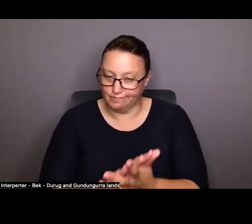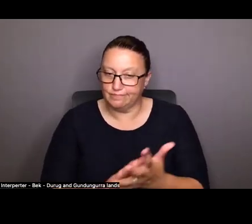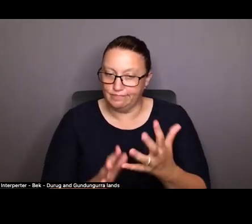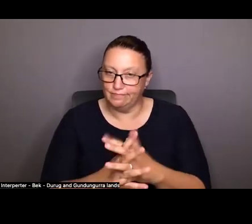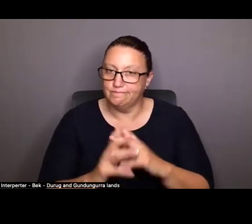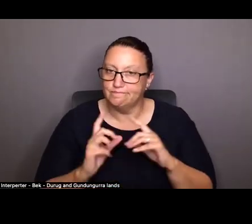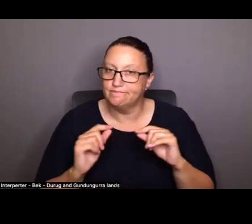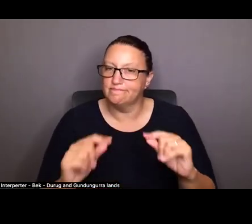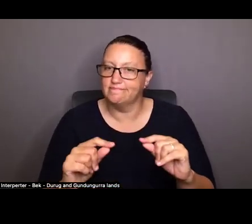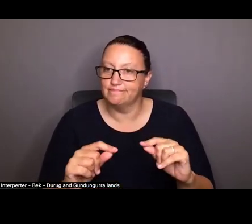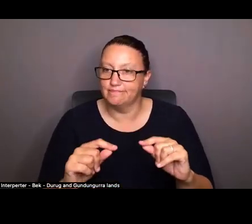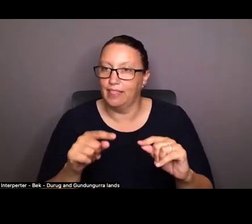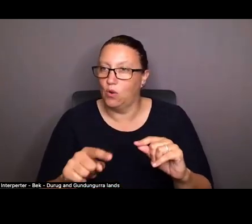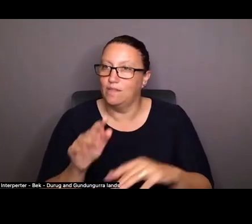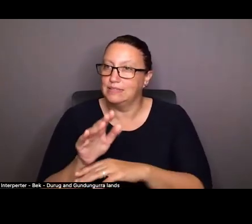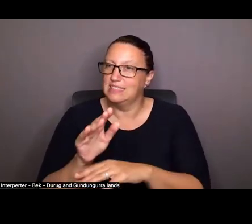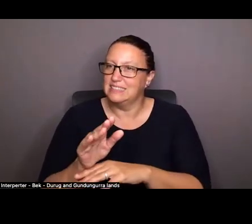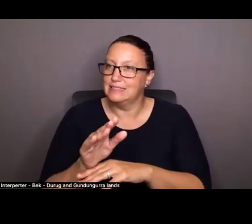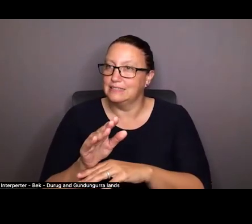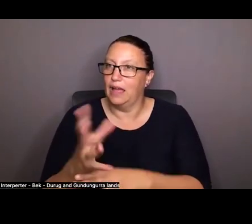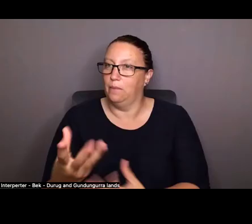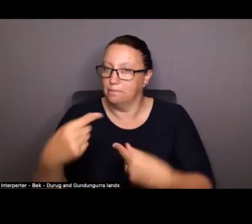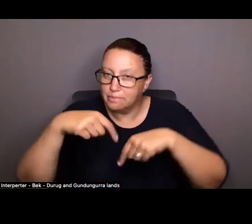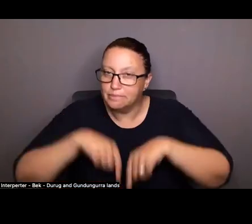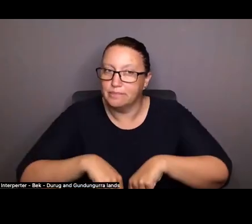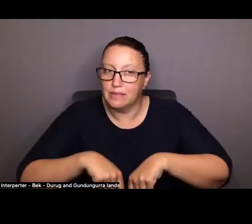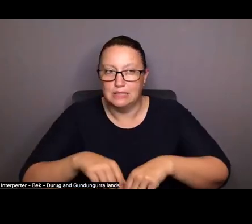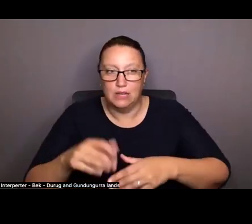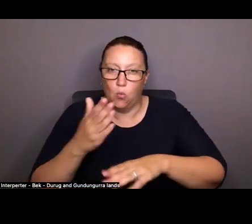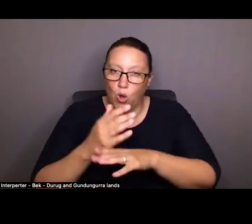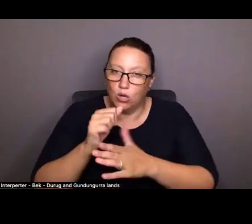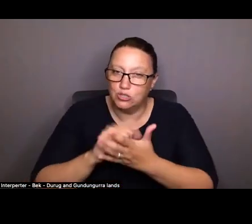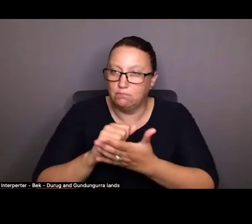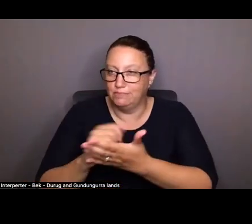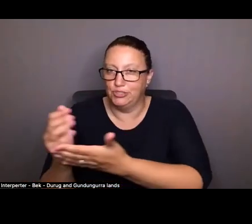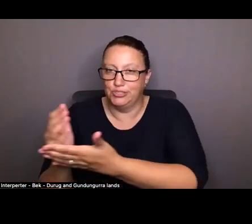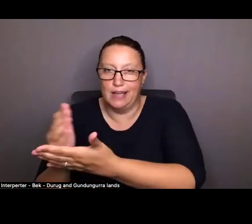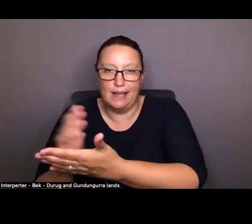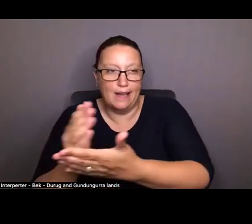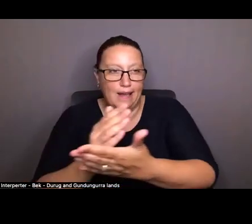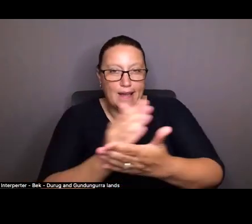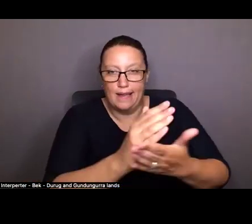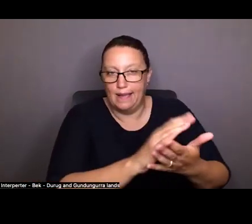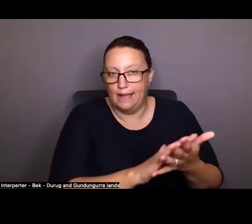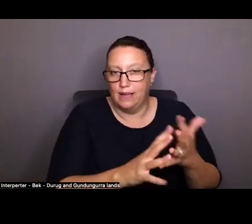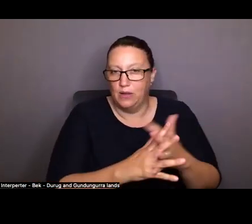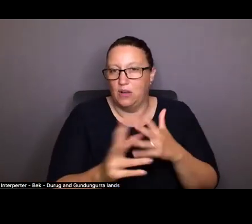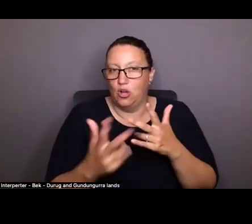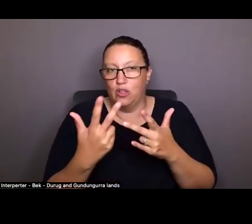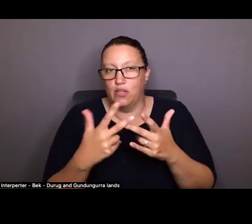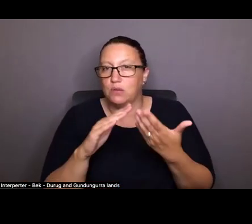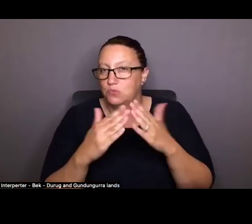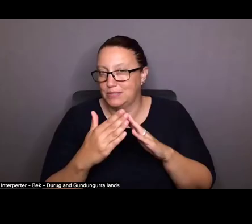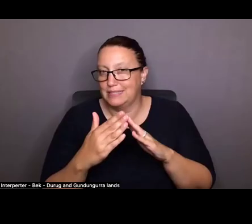home and sort of shared that learning through workshops and other sort of community engagement. So I